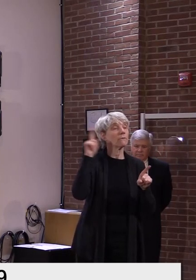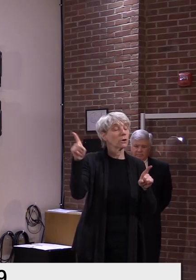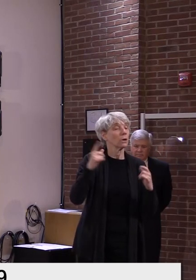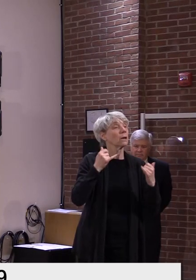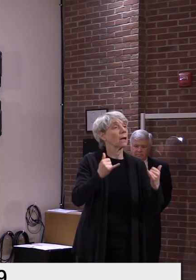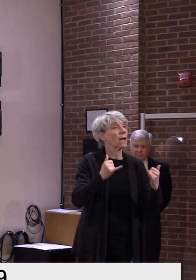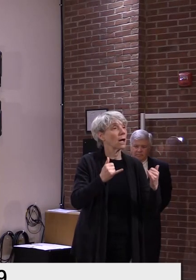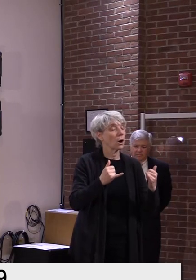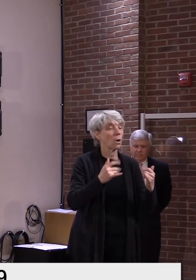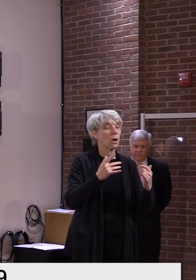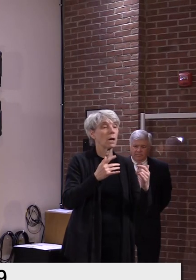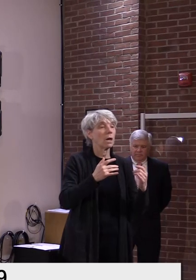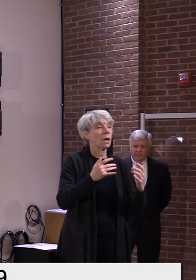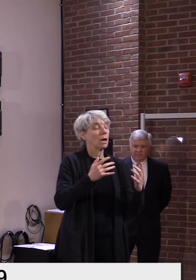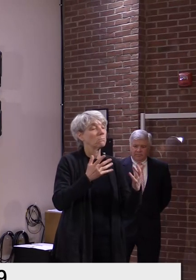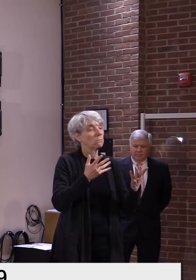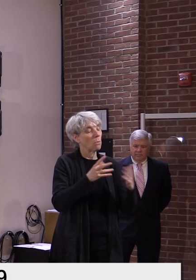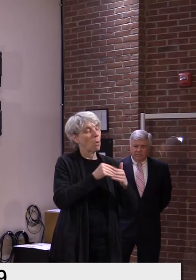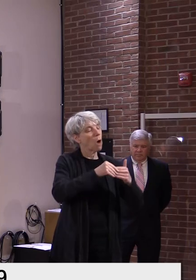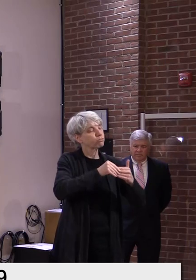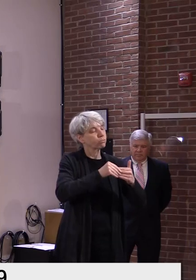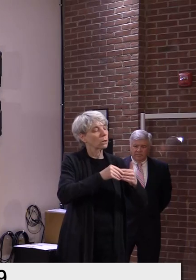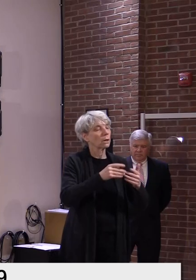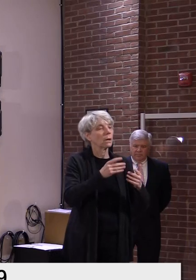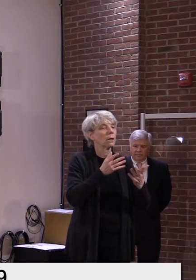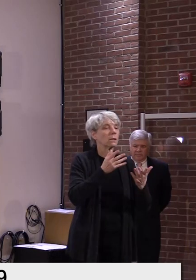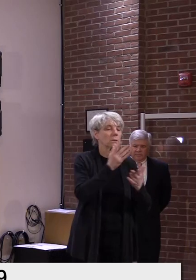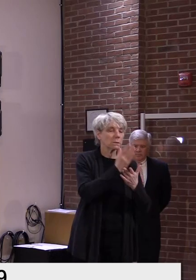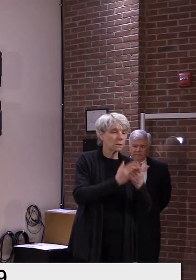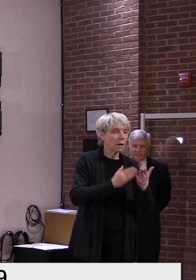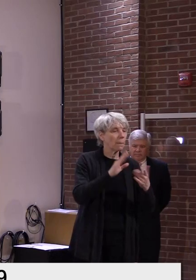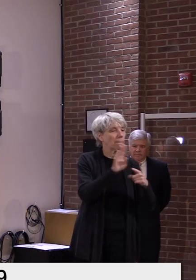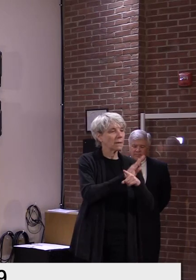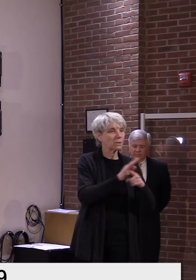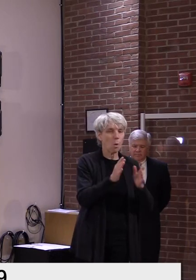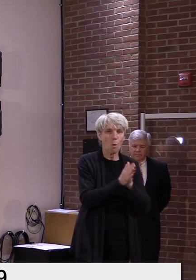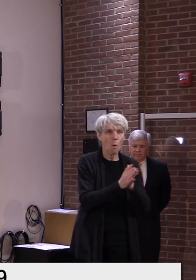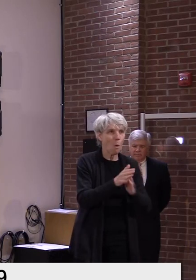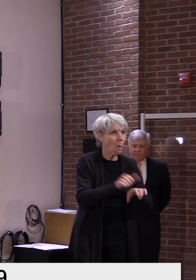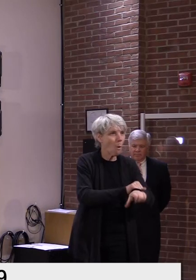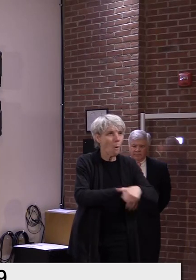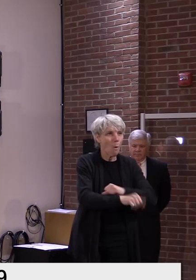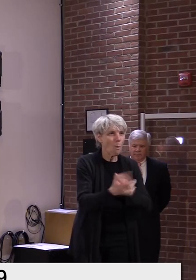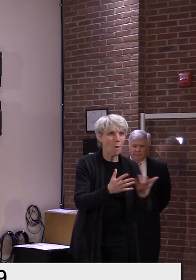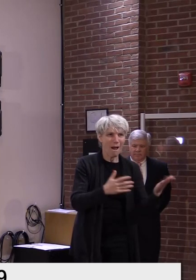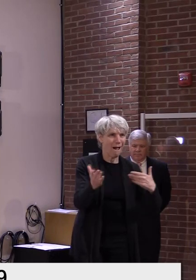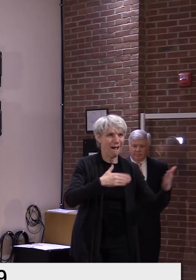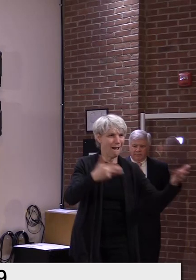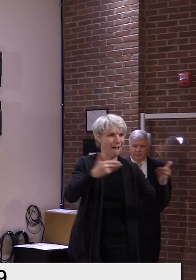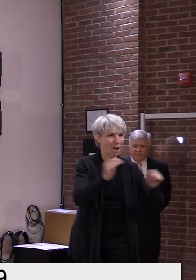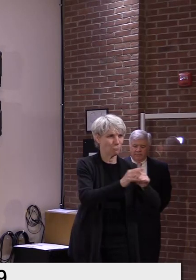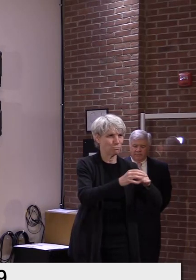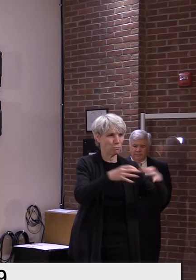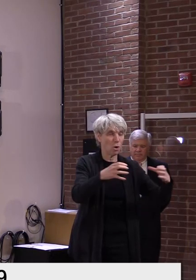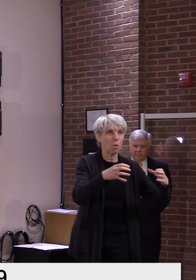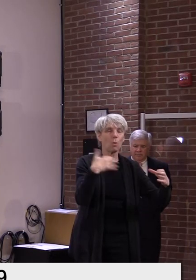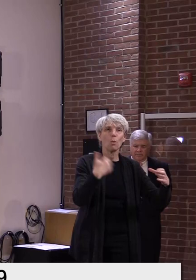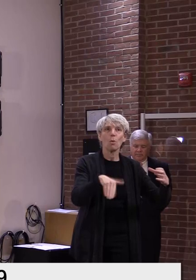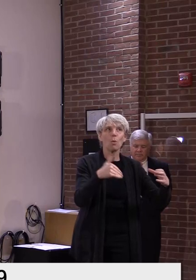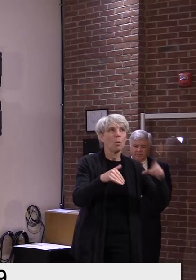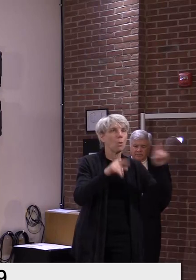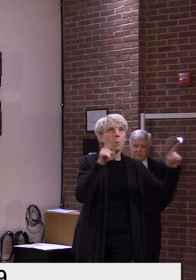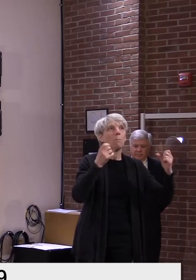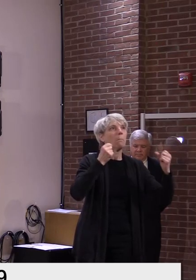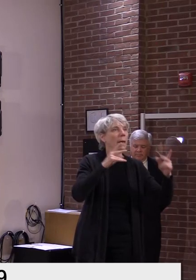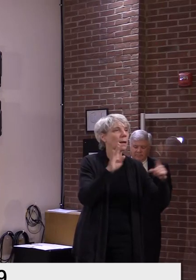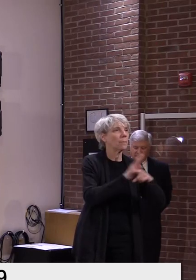easing, with employers wanting to expand and grow, you know, there's certainly a need out there for talent in the workforce.